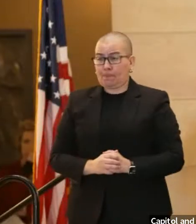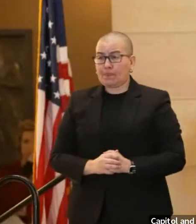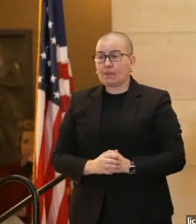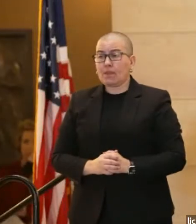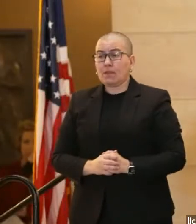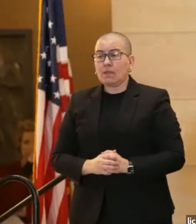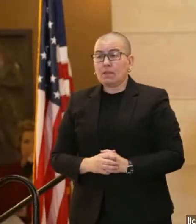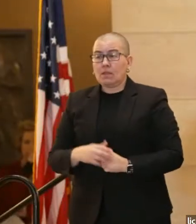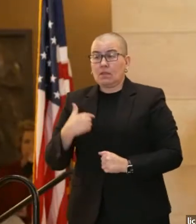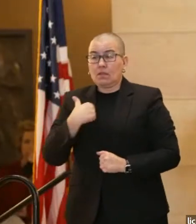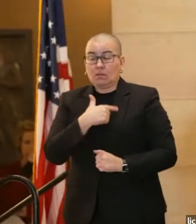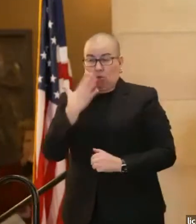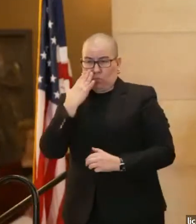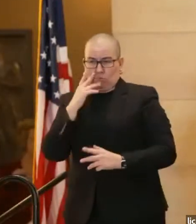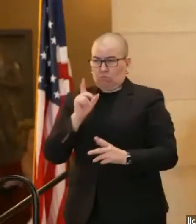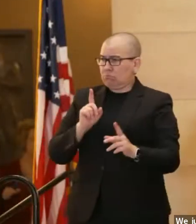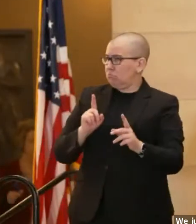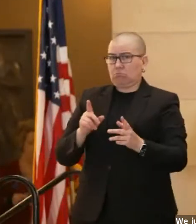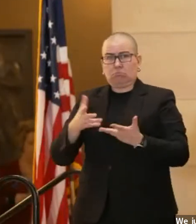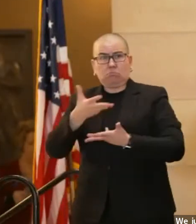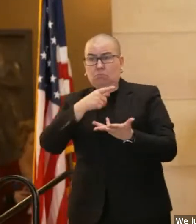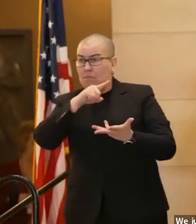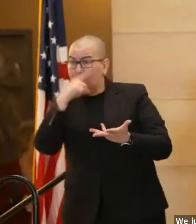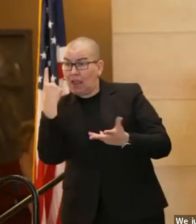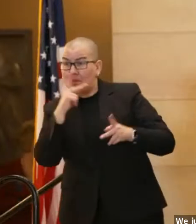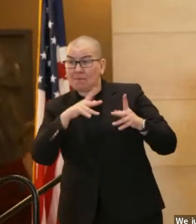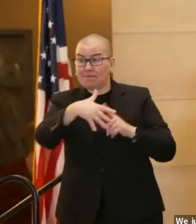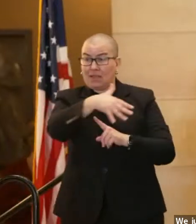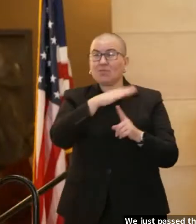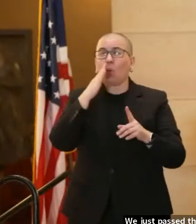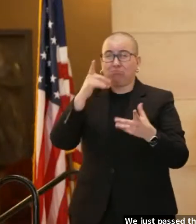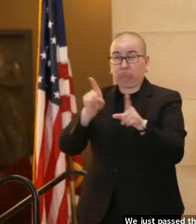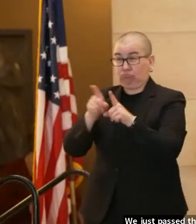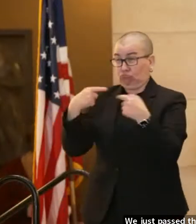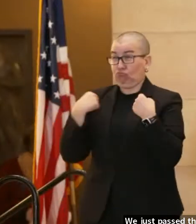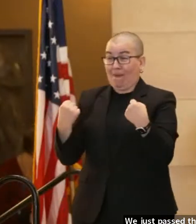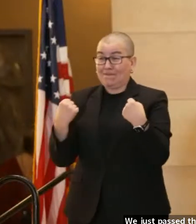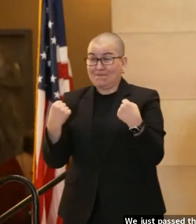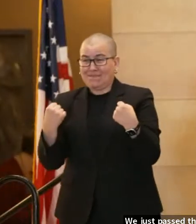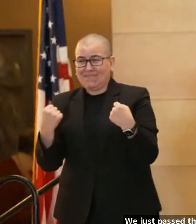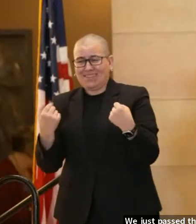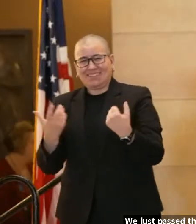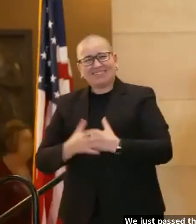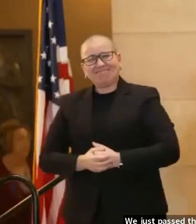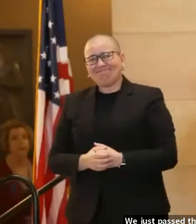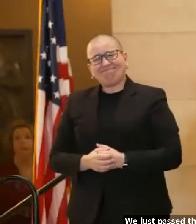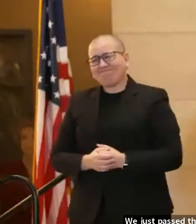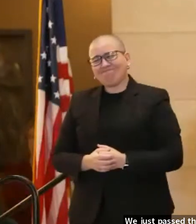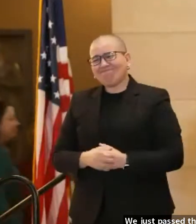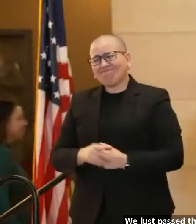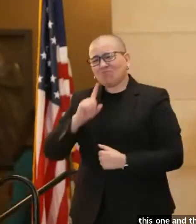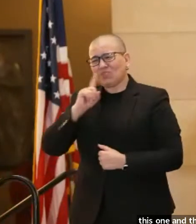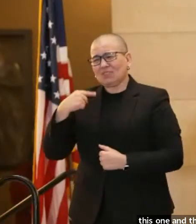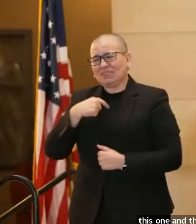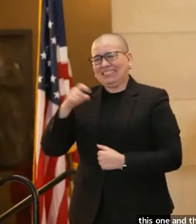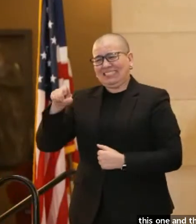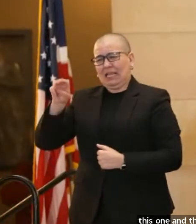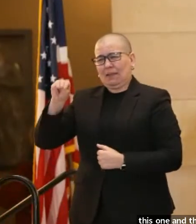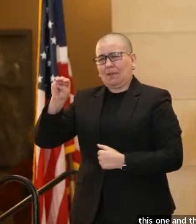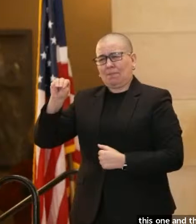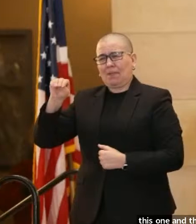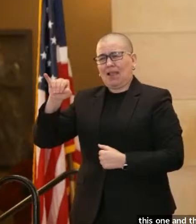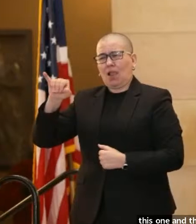the environment one and this one and that one. And I thought, we need a MMIR license plate in